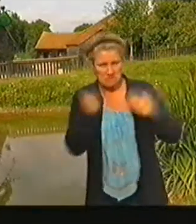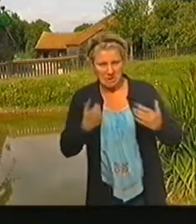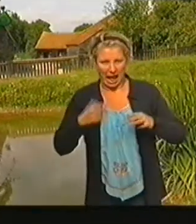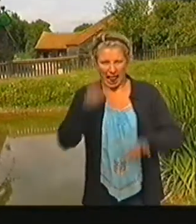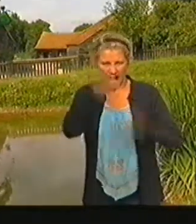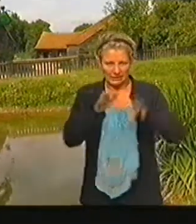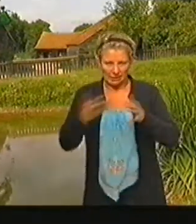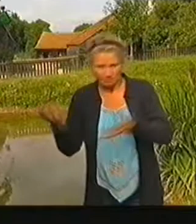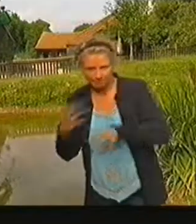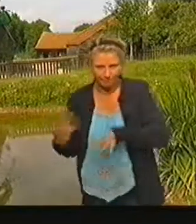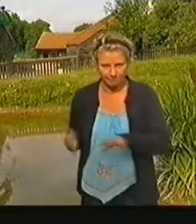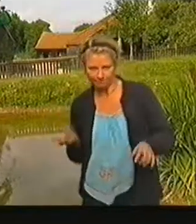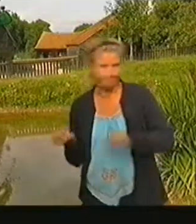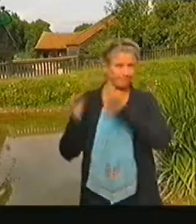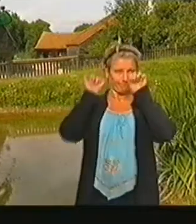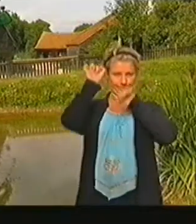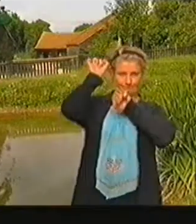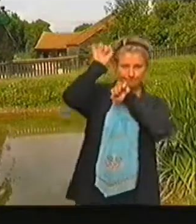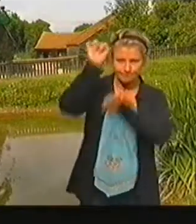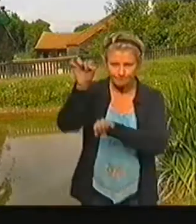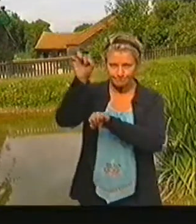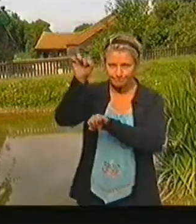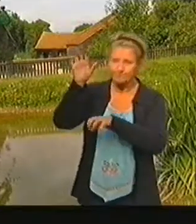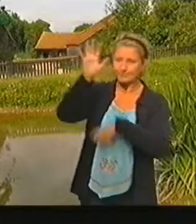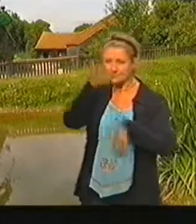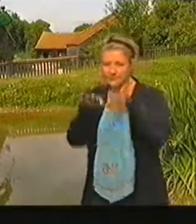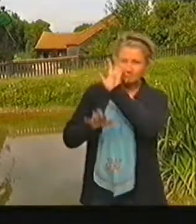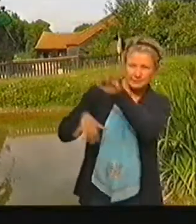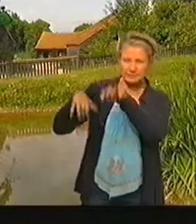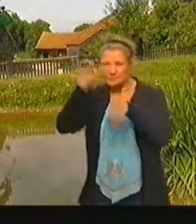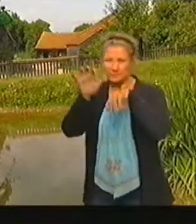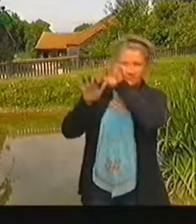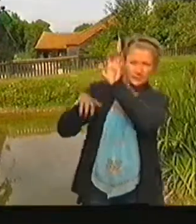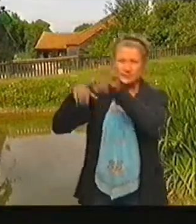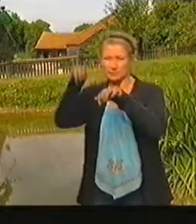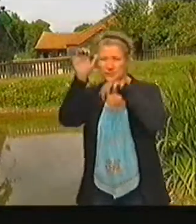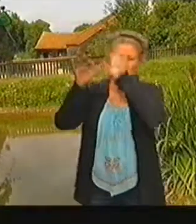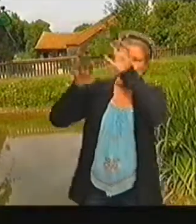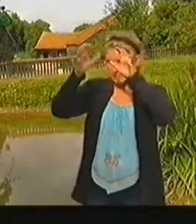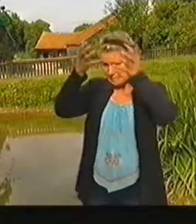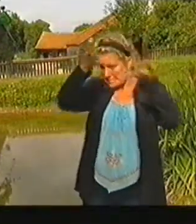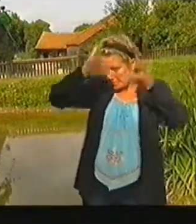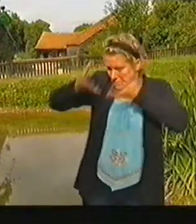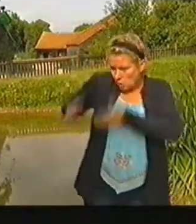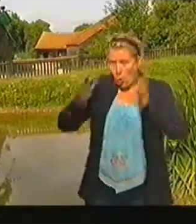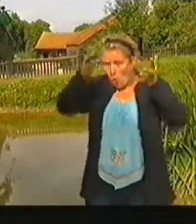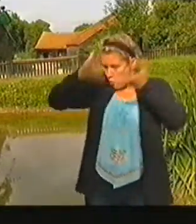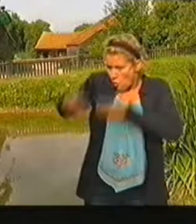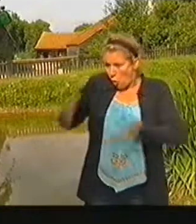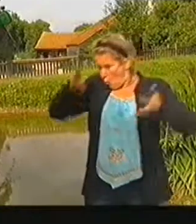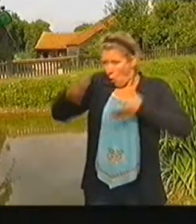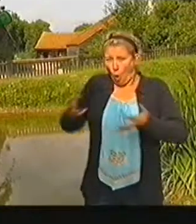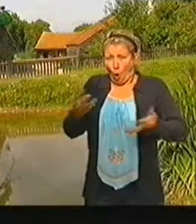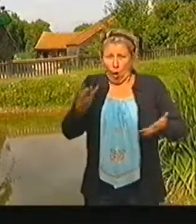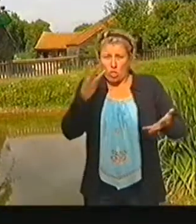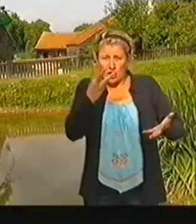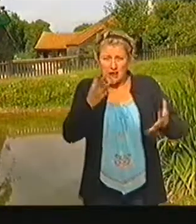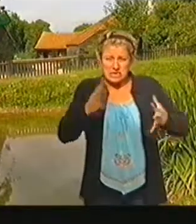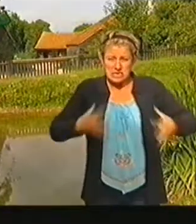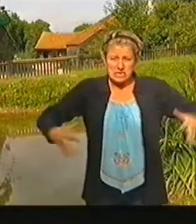that step-ladder, will you please?" Mr. Fox climbed up the ladder and handed down 3 magnificent hams.